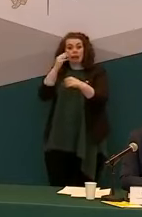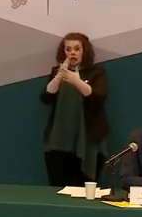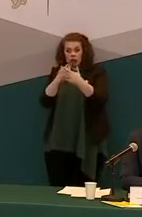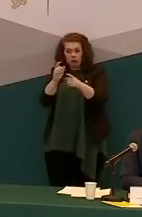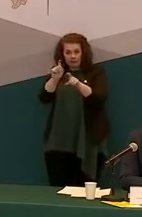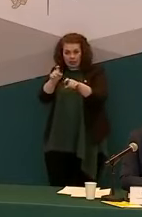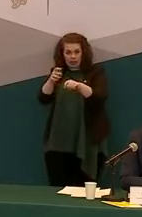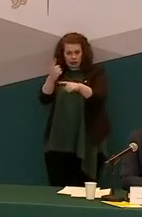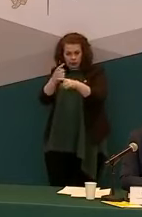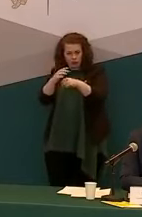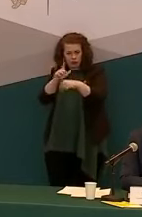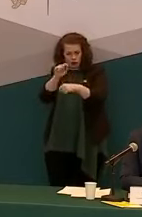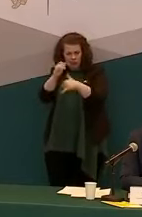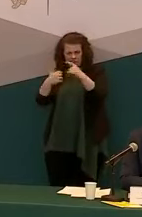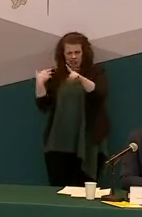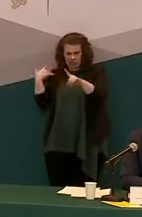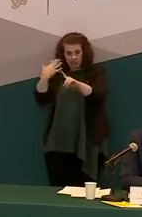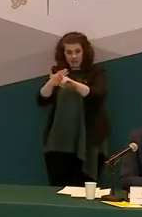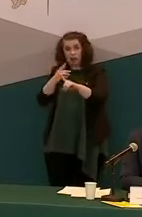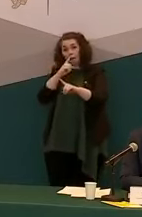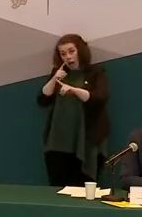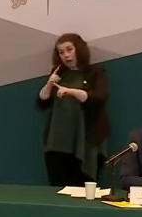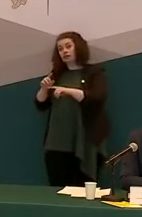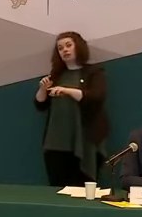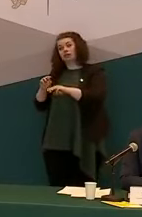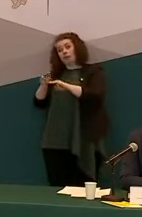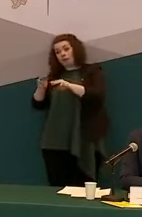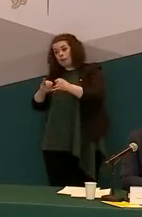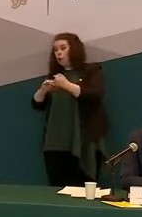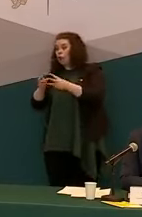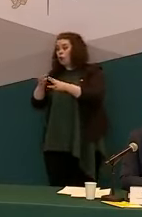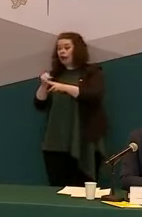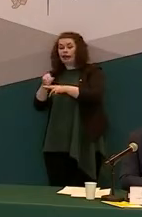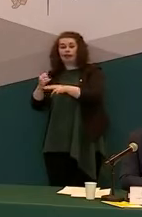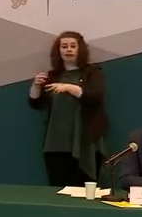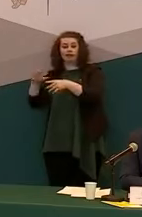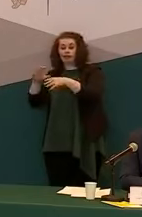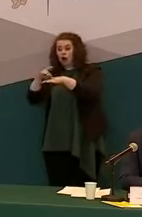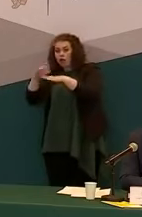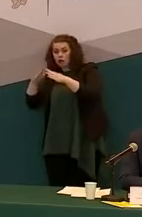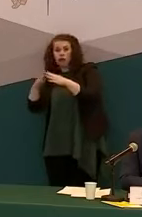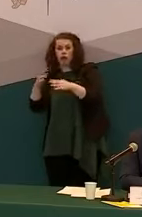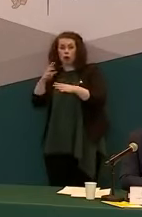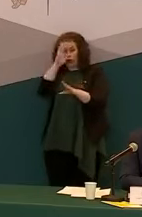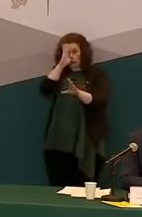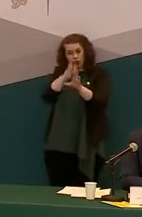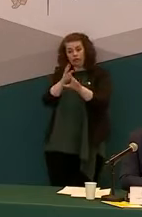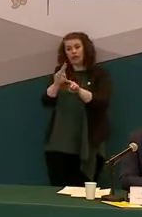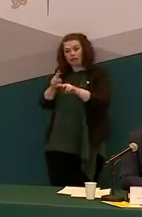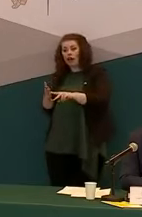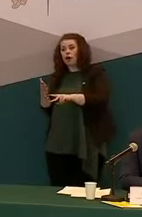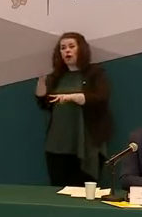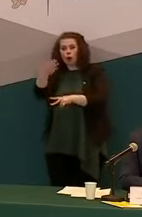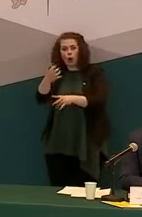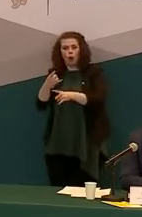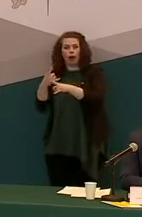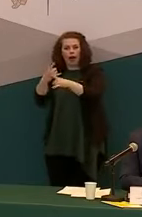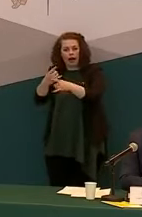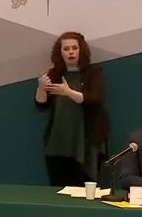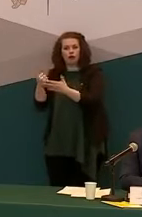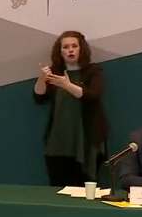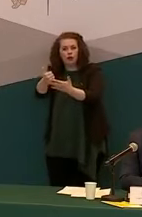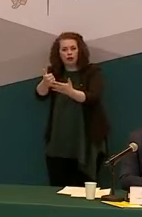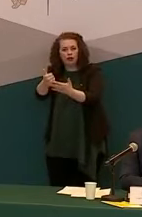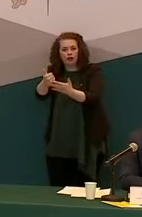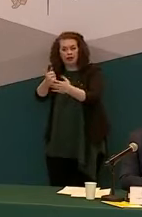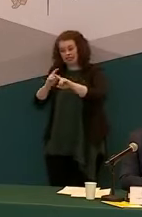hospitals, supported by palliative care, and led by public health. And it's that kind of that kind of strategy, a combination of those